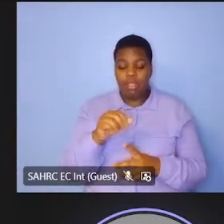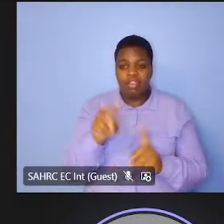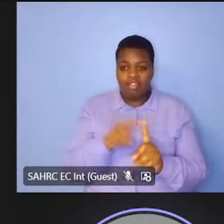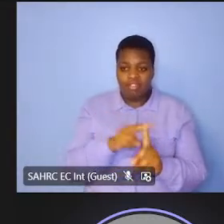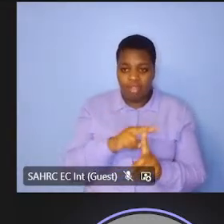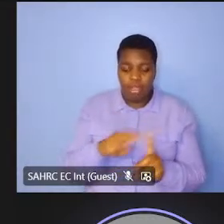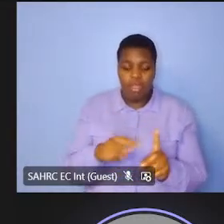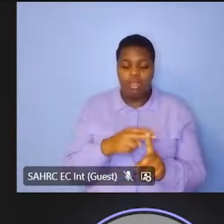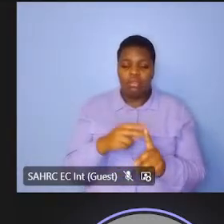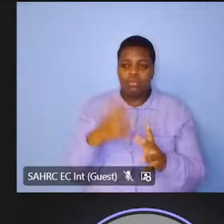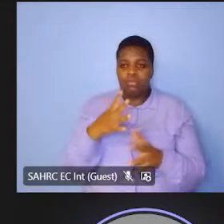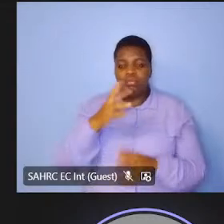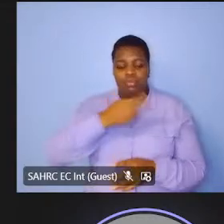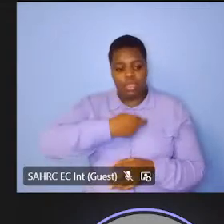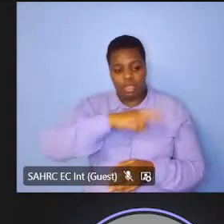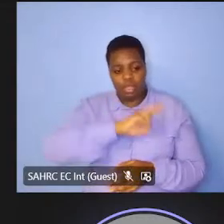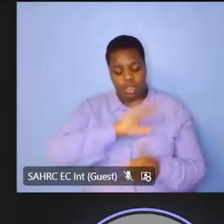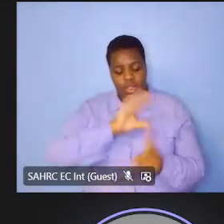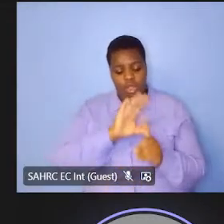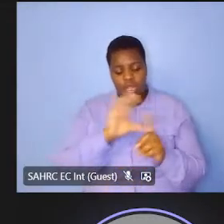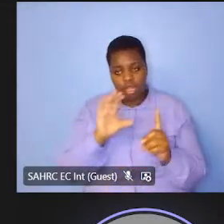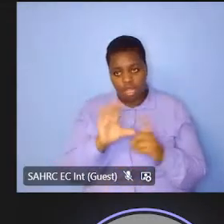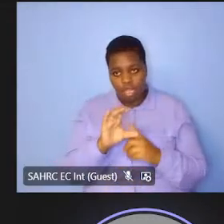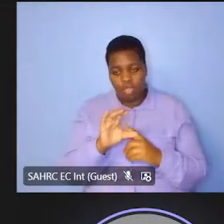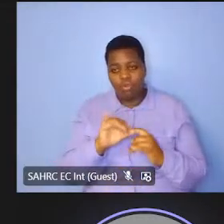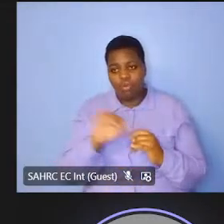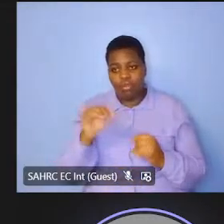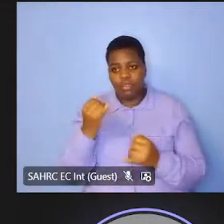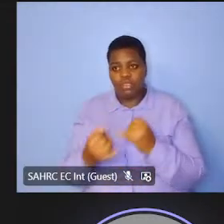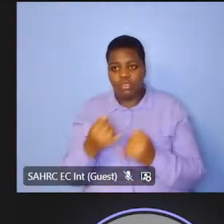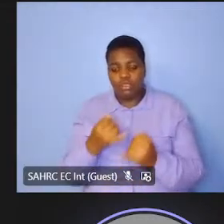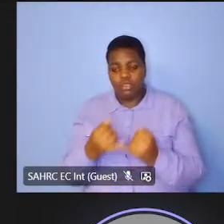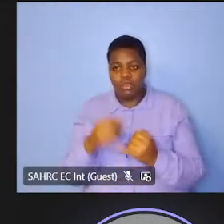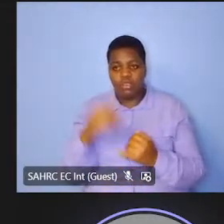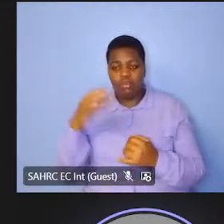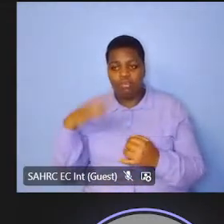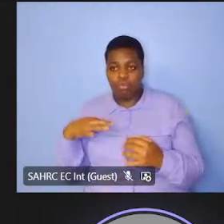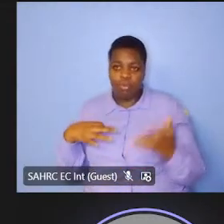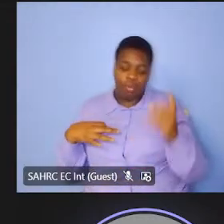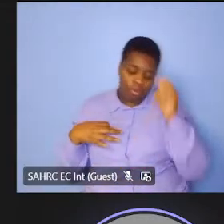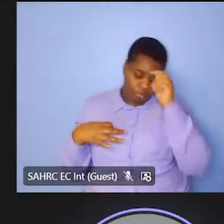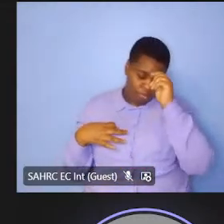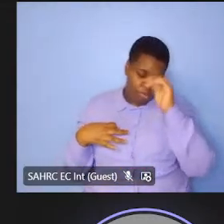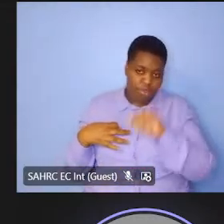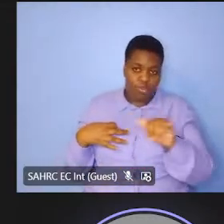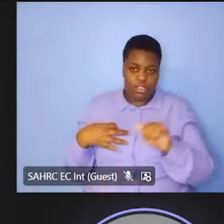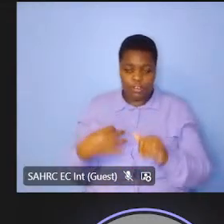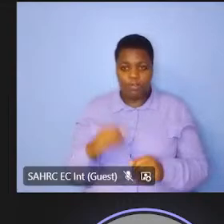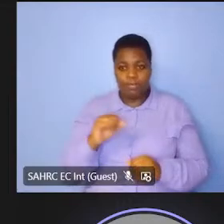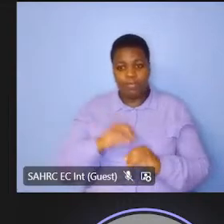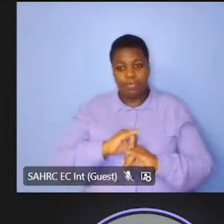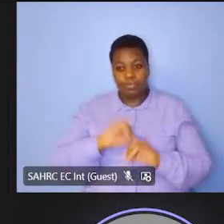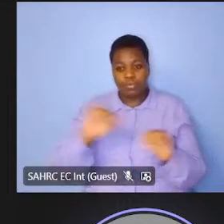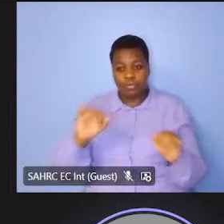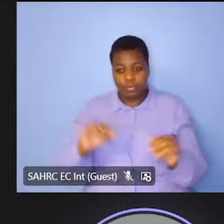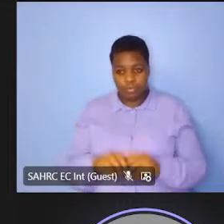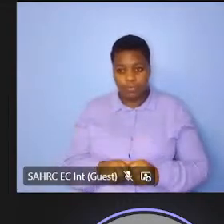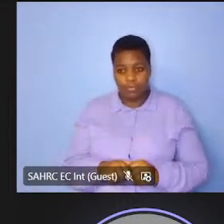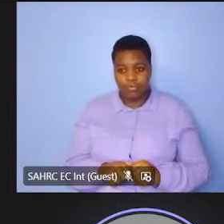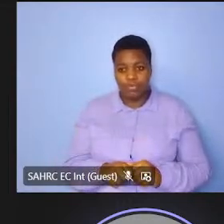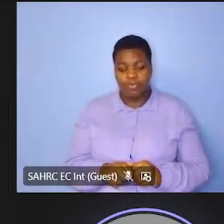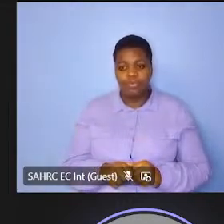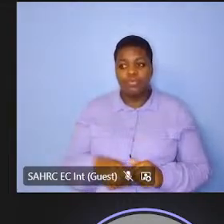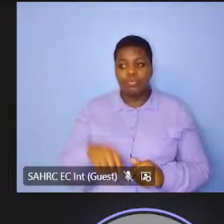culture, religion, disability, and in particular sexual orientation and gender orientation expression. As the